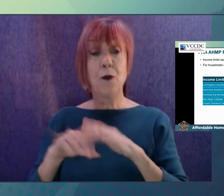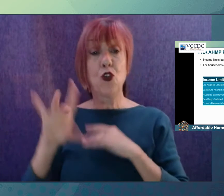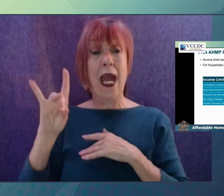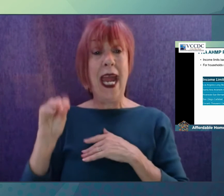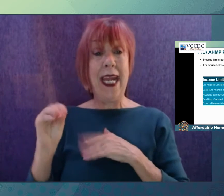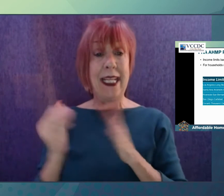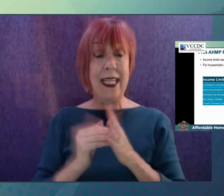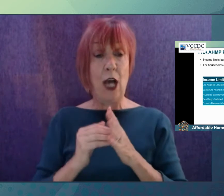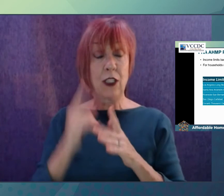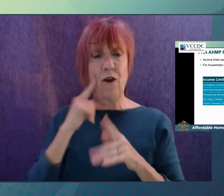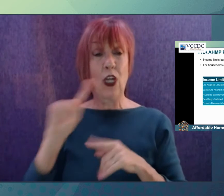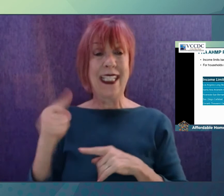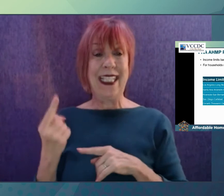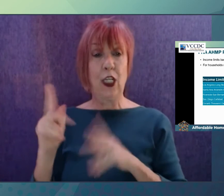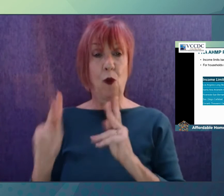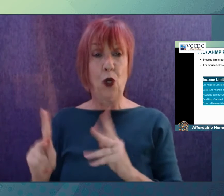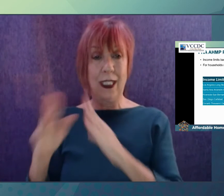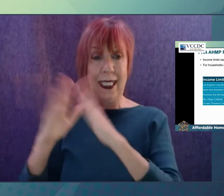single-person household,